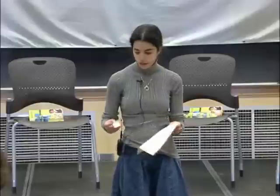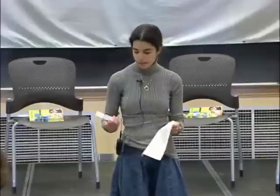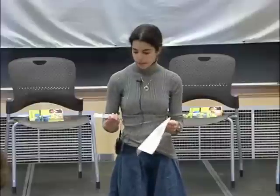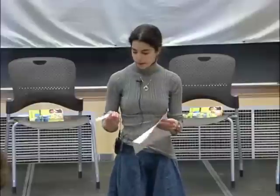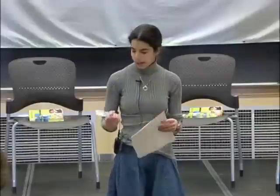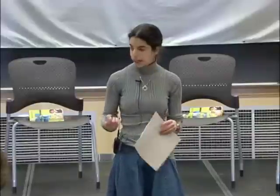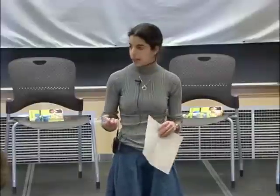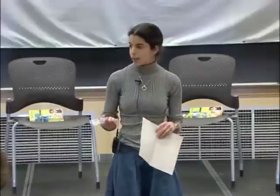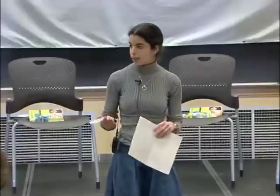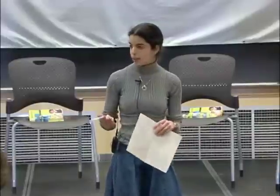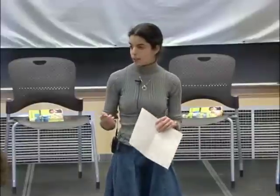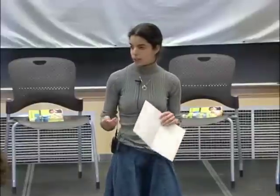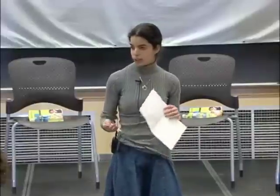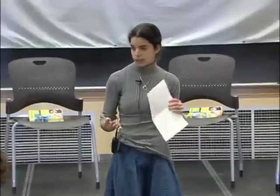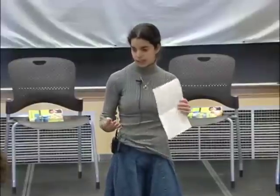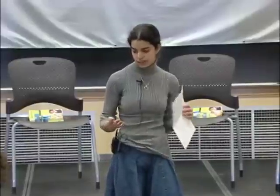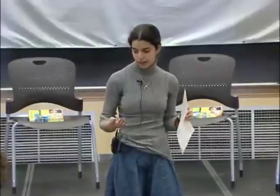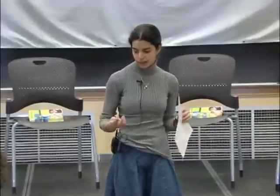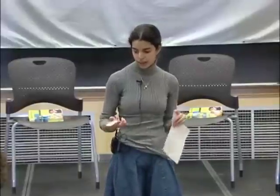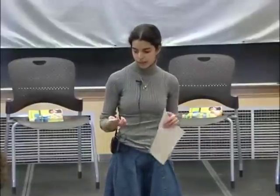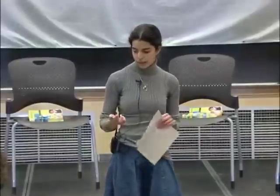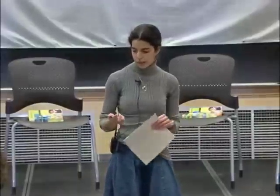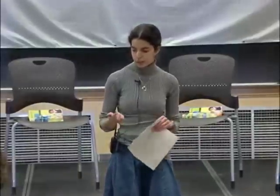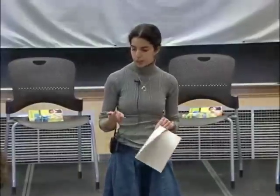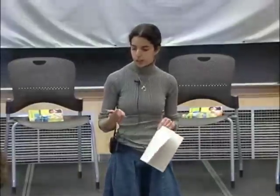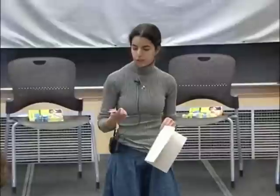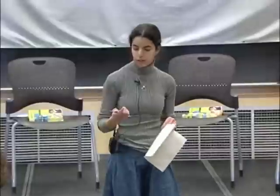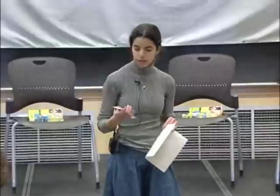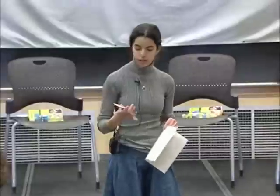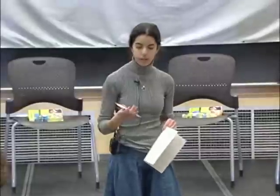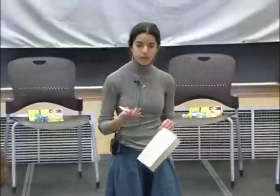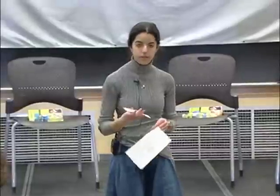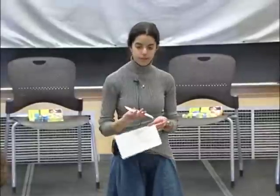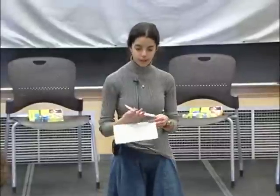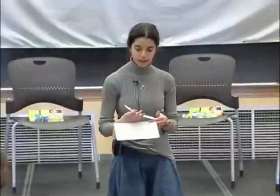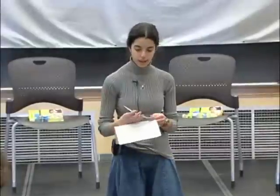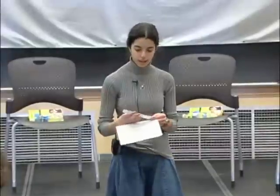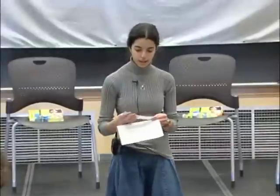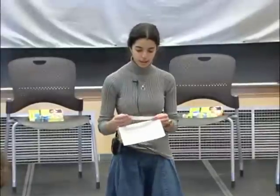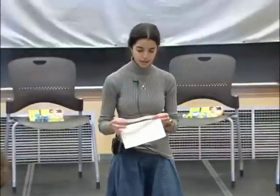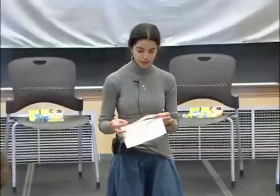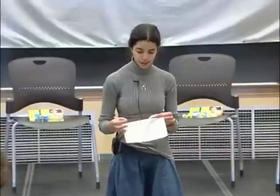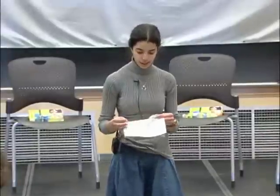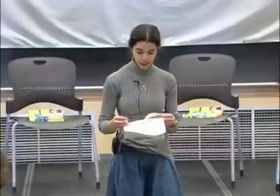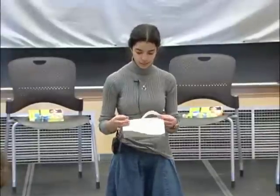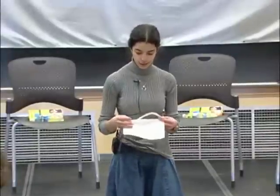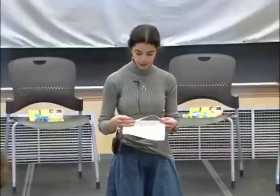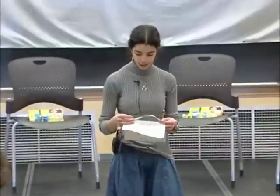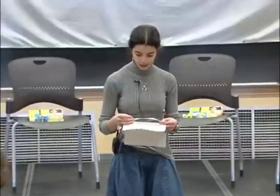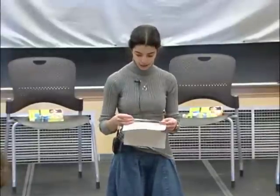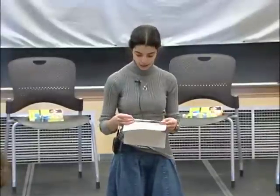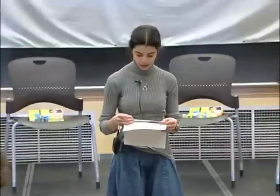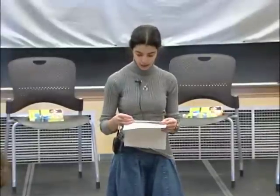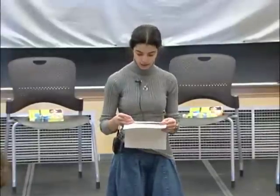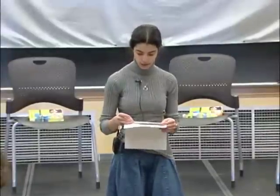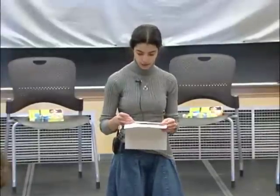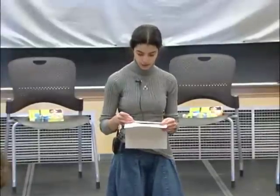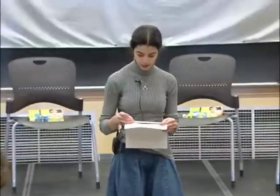Before I introduce this event, I want to also let you know of another event that's happening on